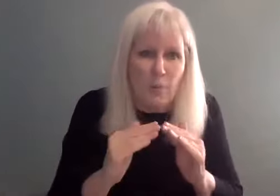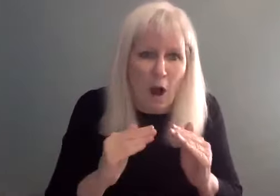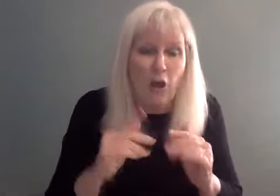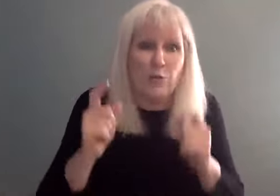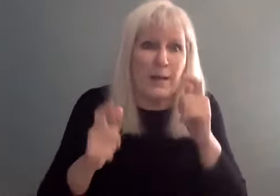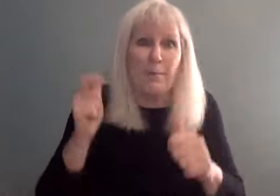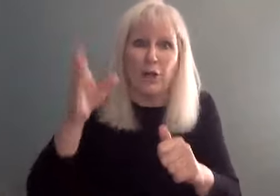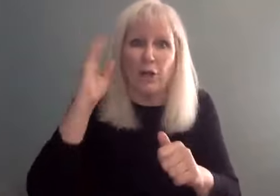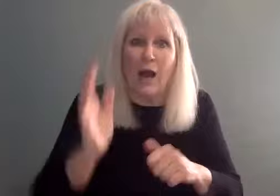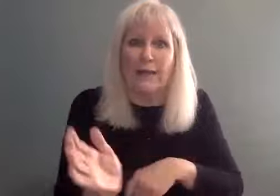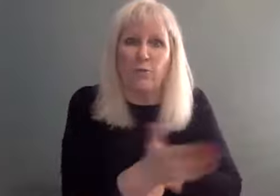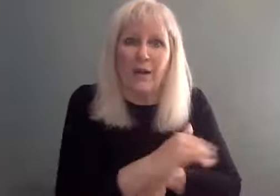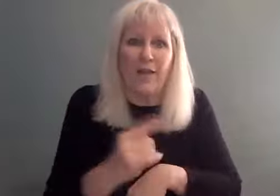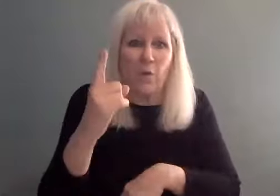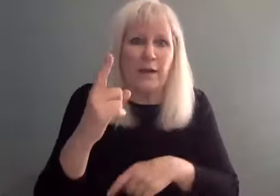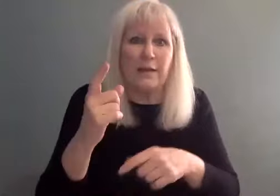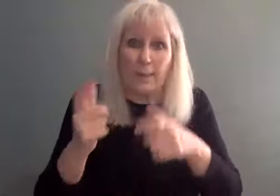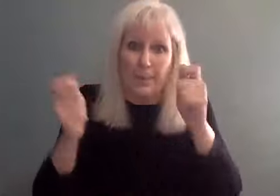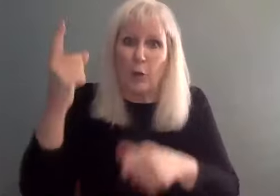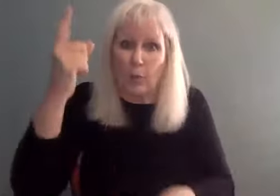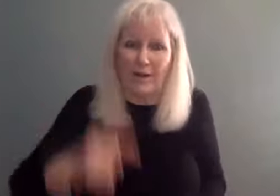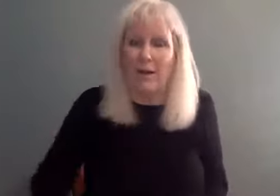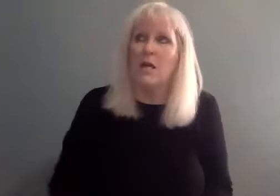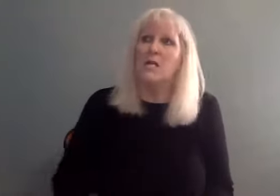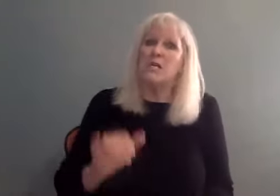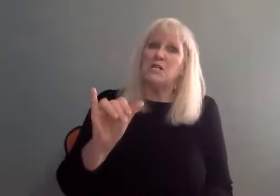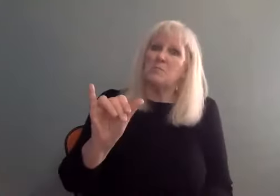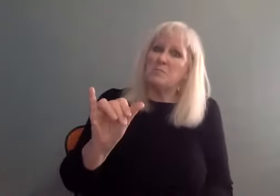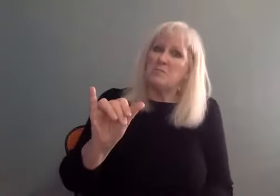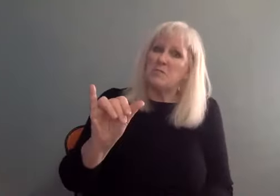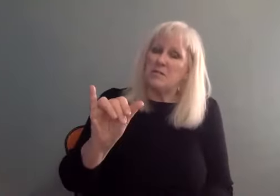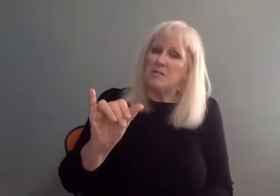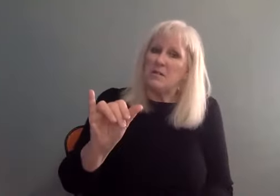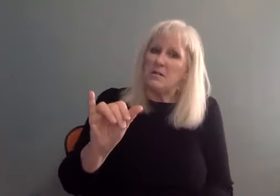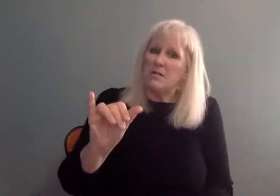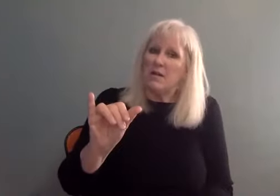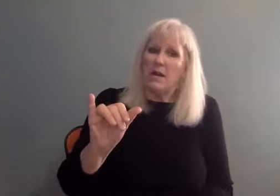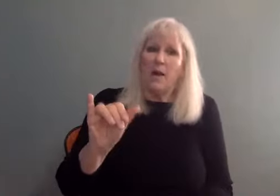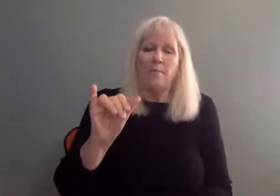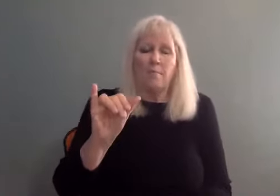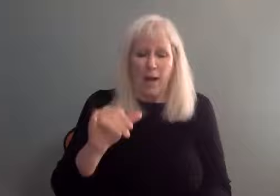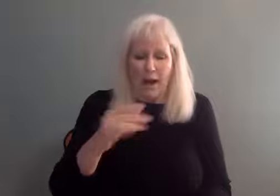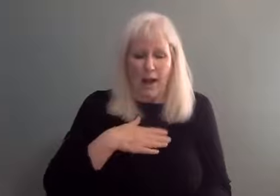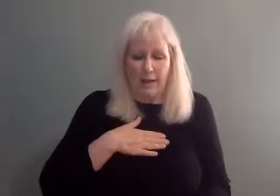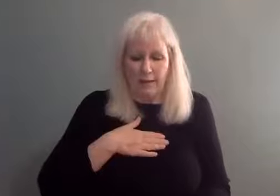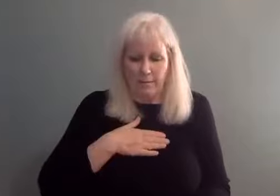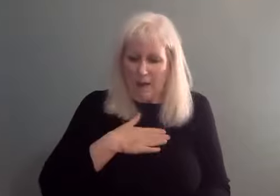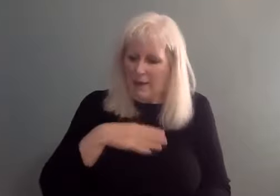So I don't know, somewhere in there, I just thought I'll never reach everlasting love. So that is where I am headed. Wherever it